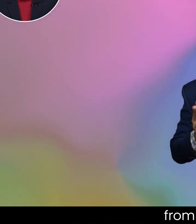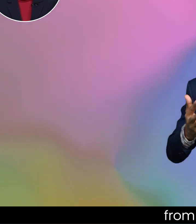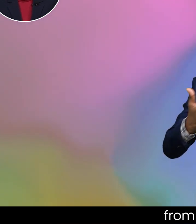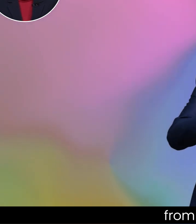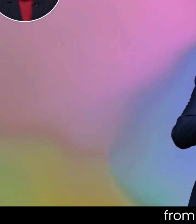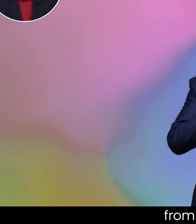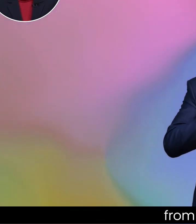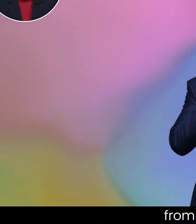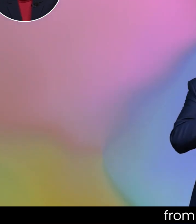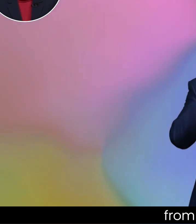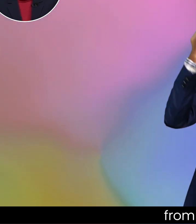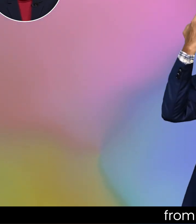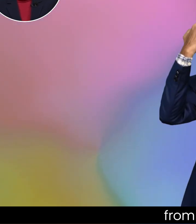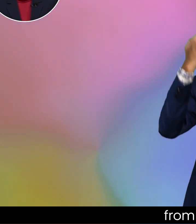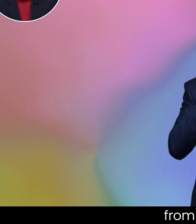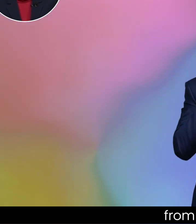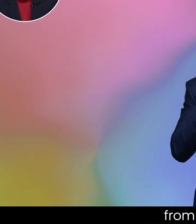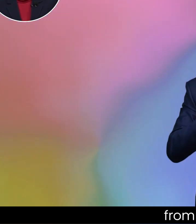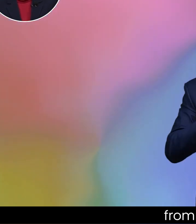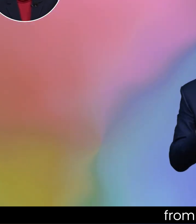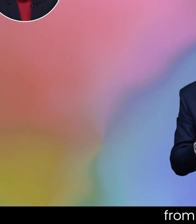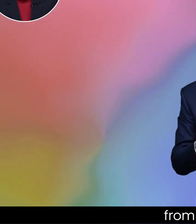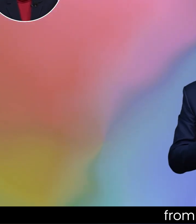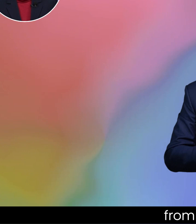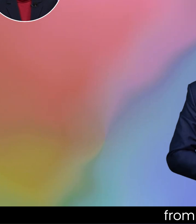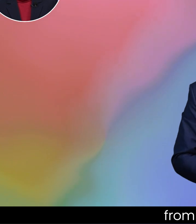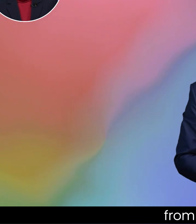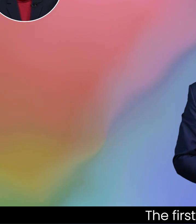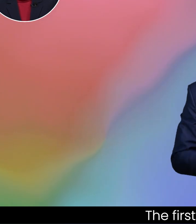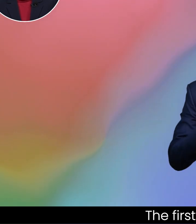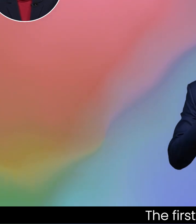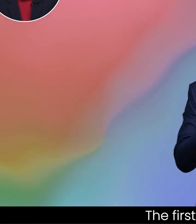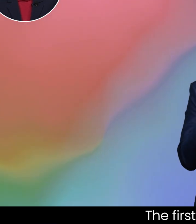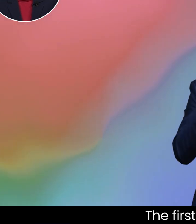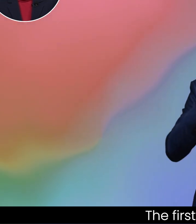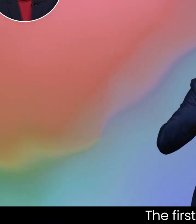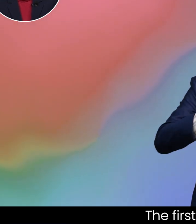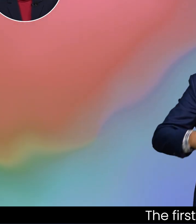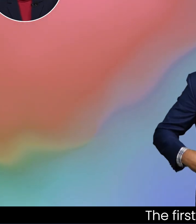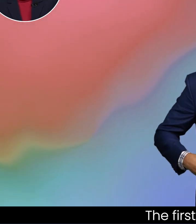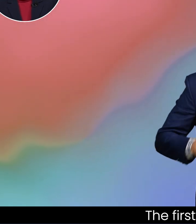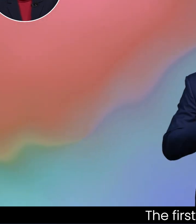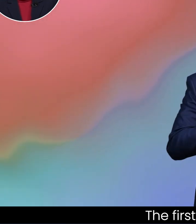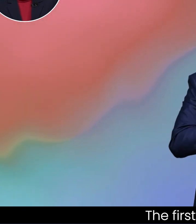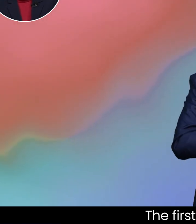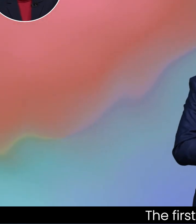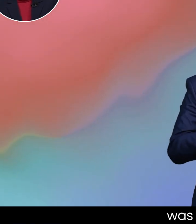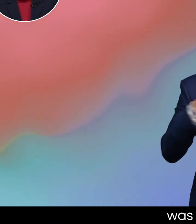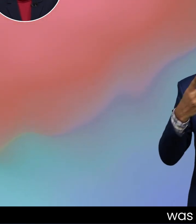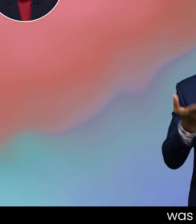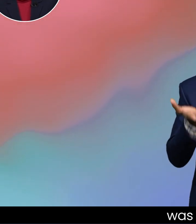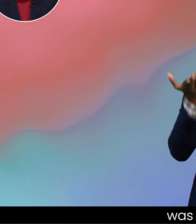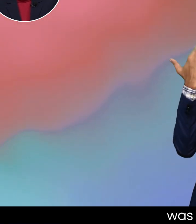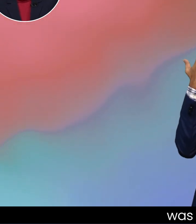clinical procedures have increased the success rate of such complicated techniques.